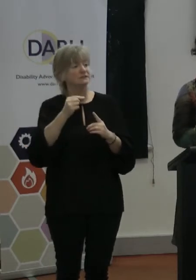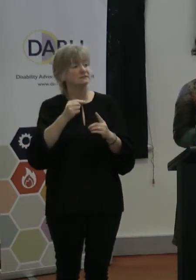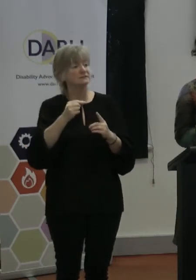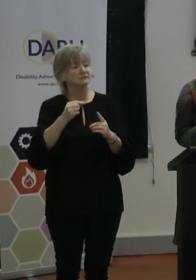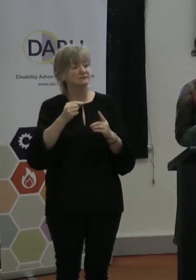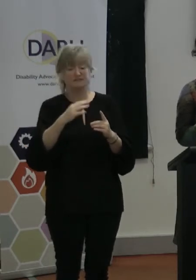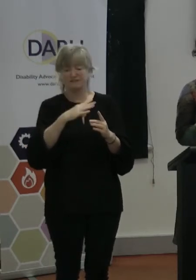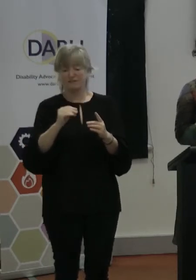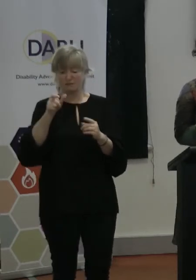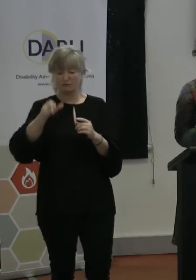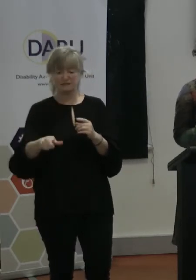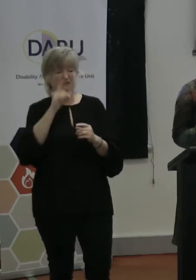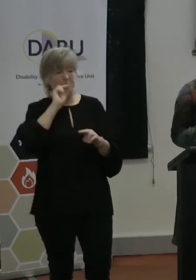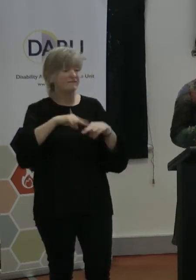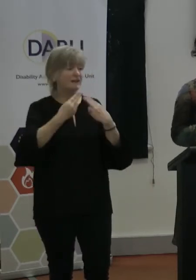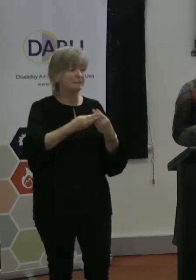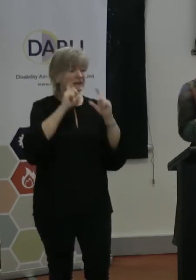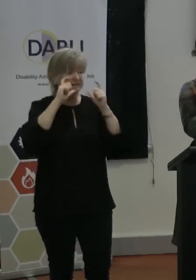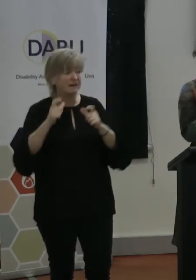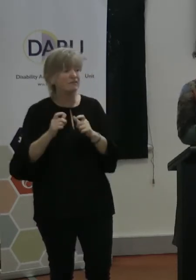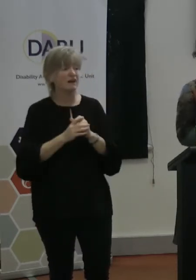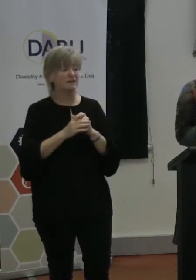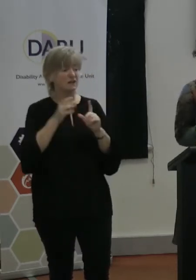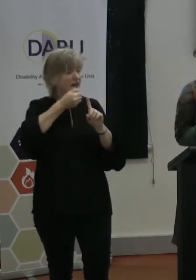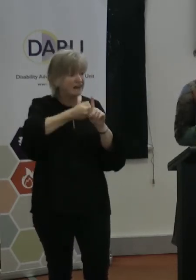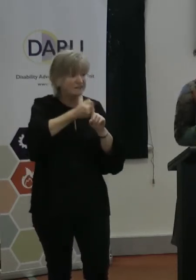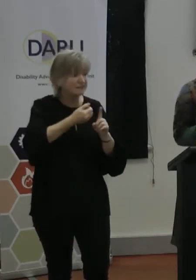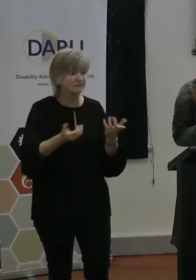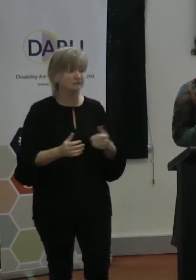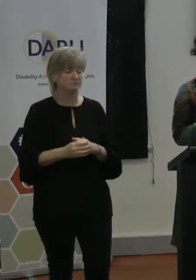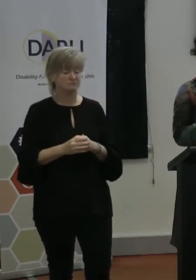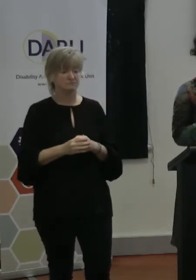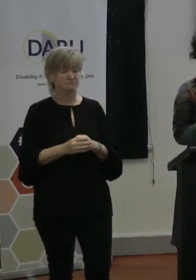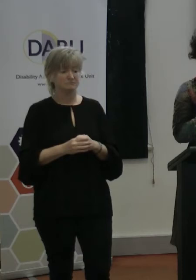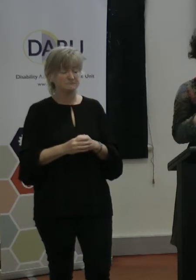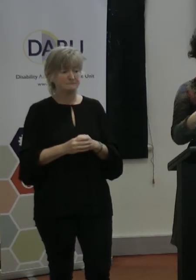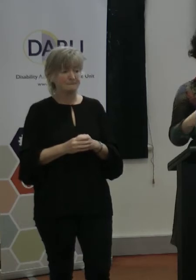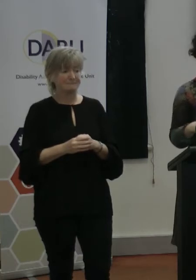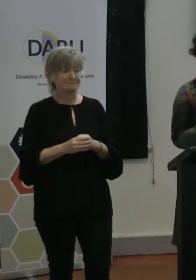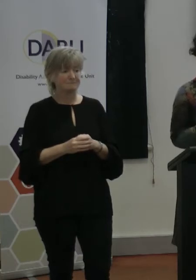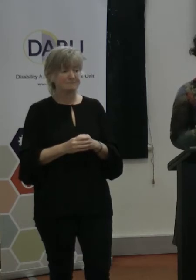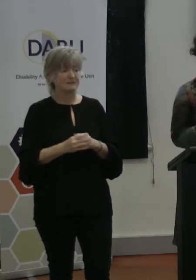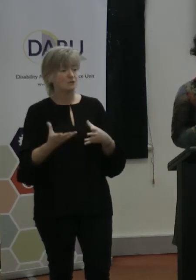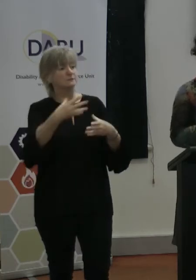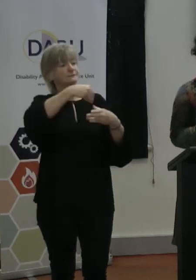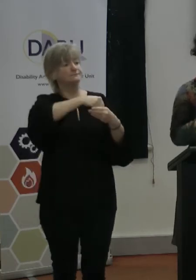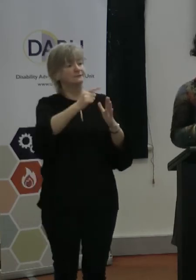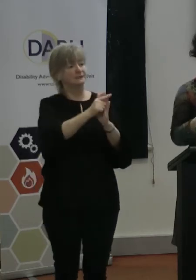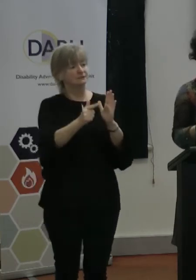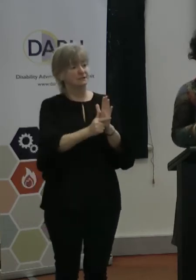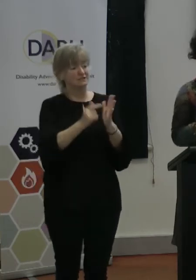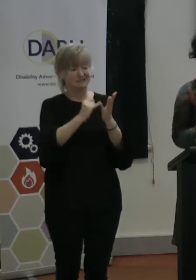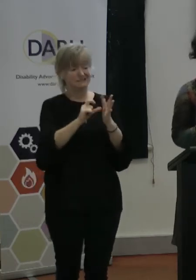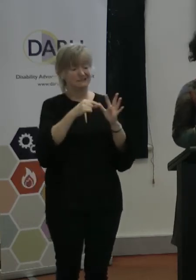So family, carer, advocates, for example, are listed out. So it's built into the legislation that the